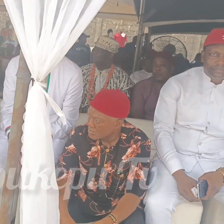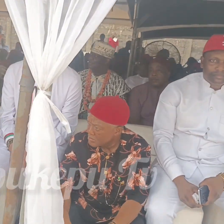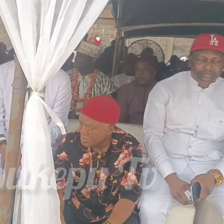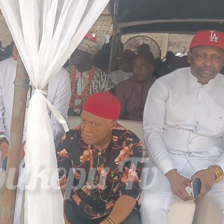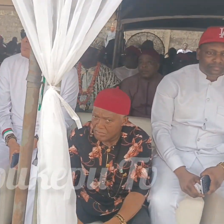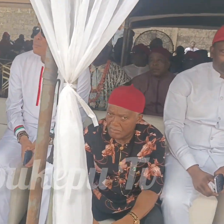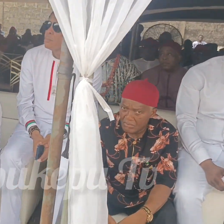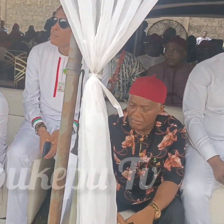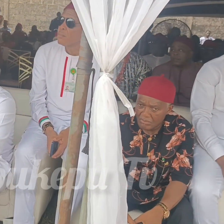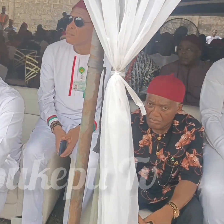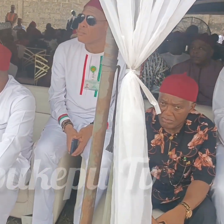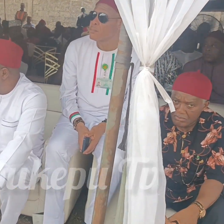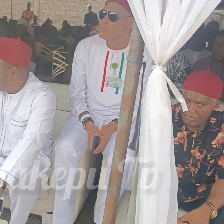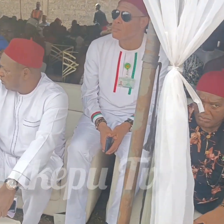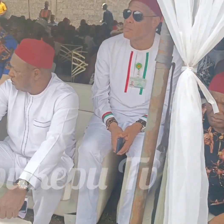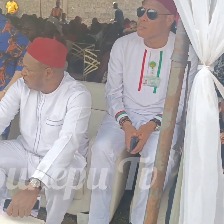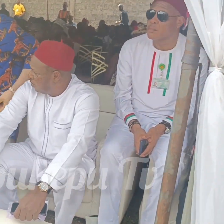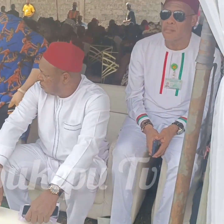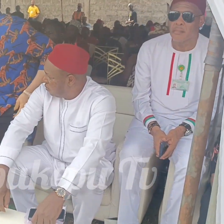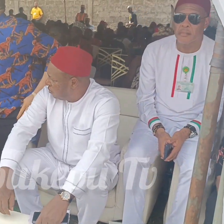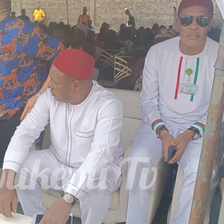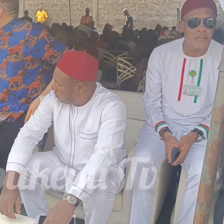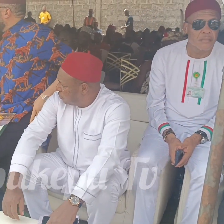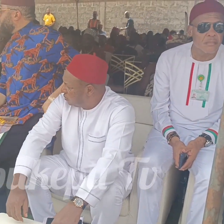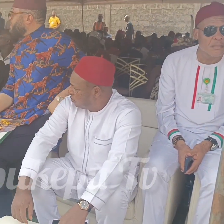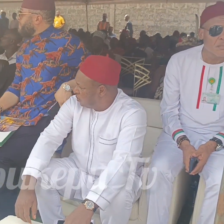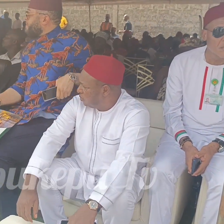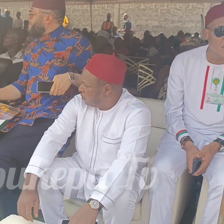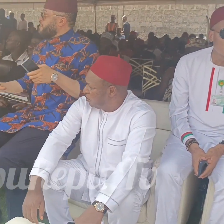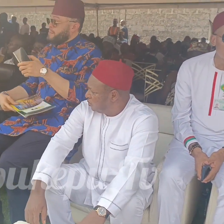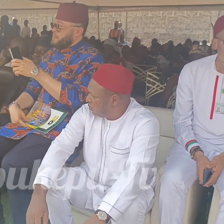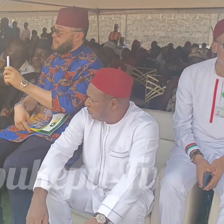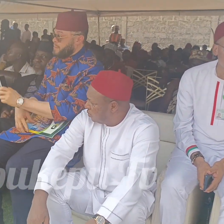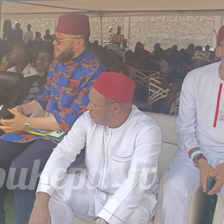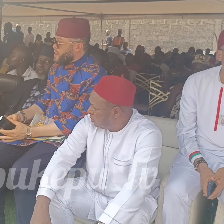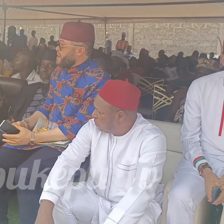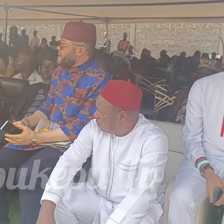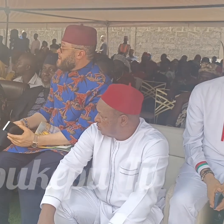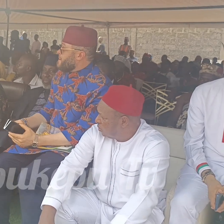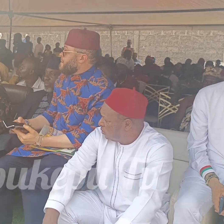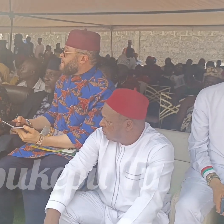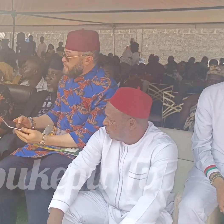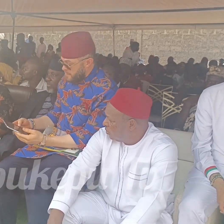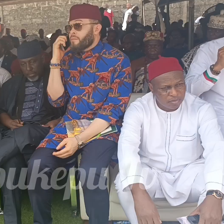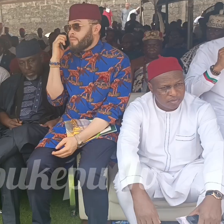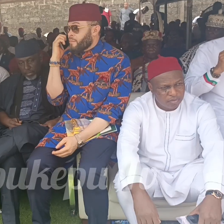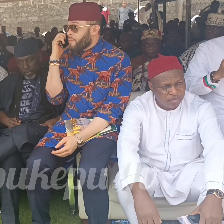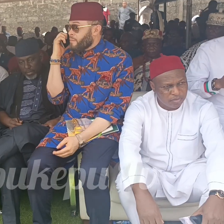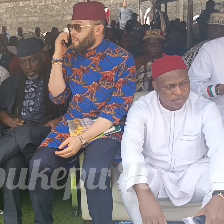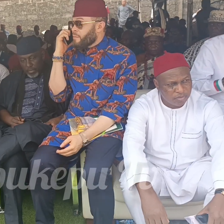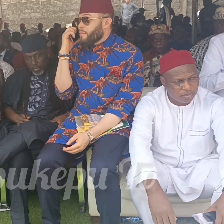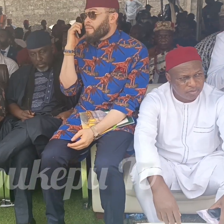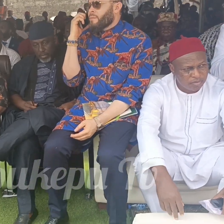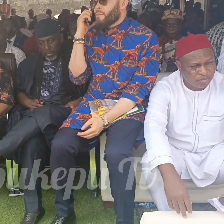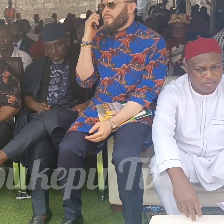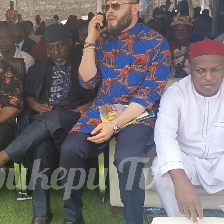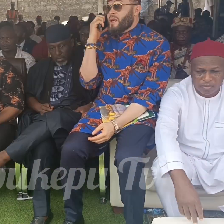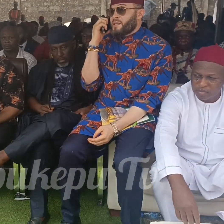welcome the Deputy Governor of Abia State, His Excellency Engineer Ikechukwu and His